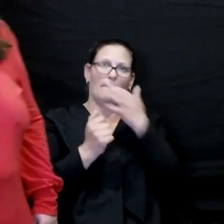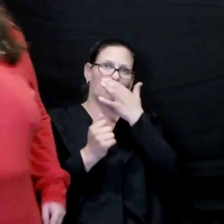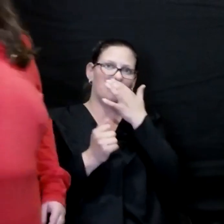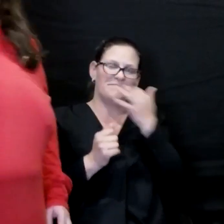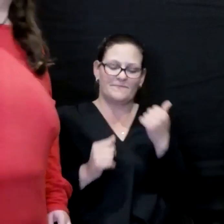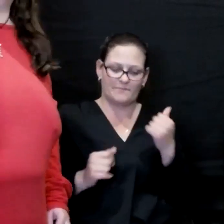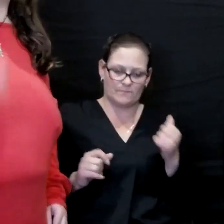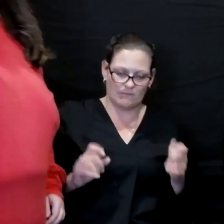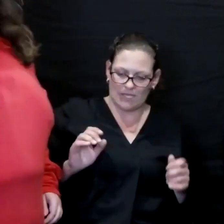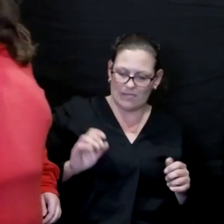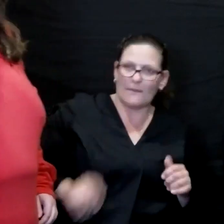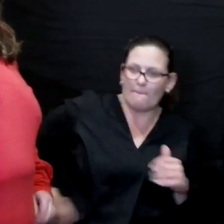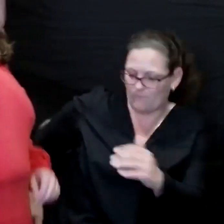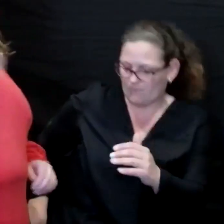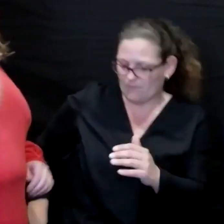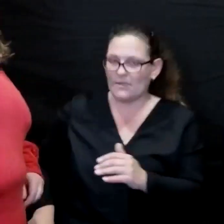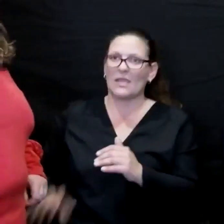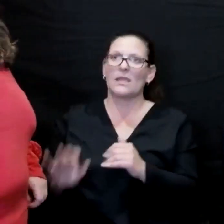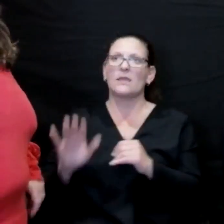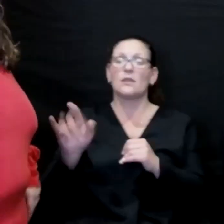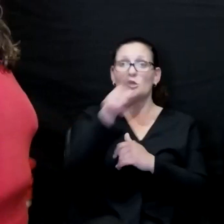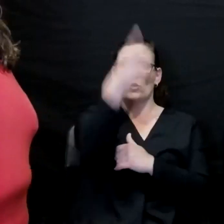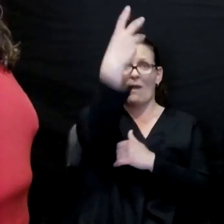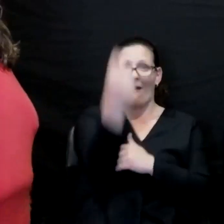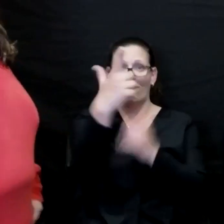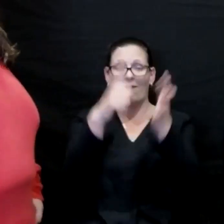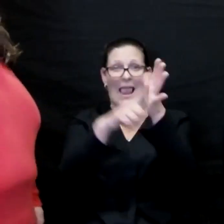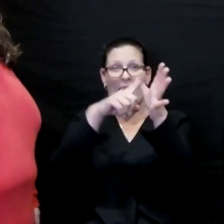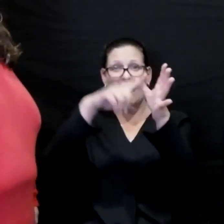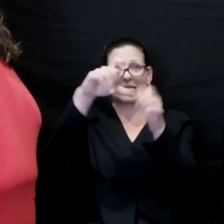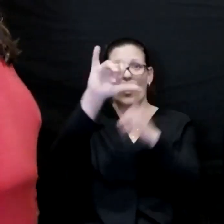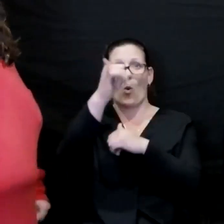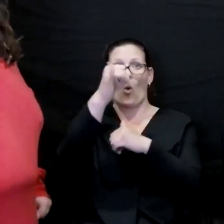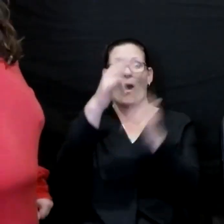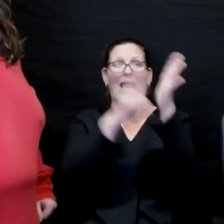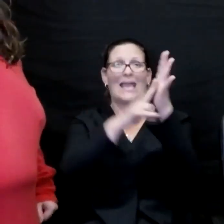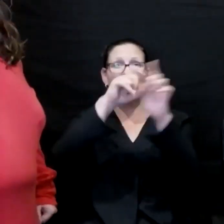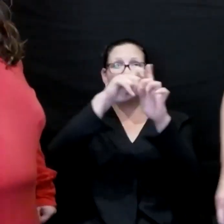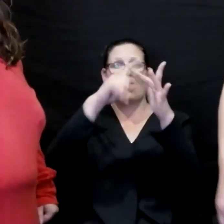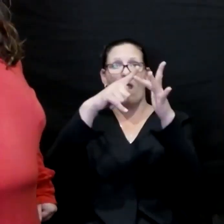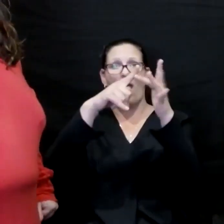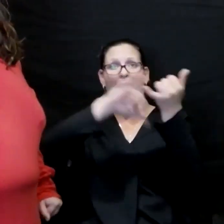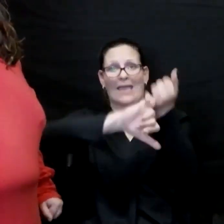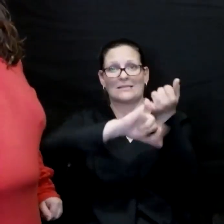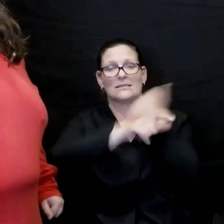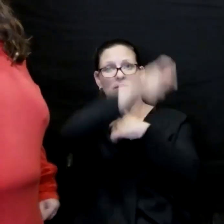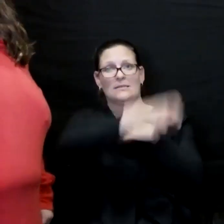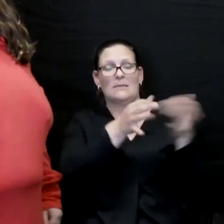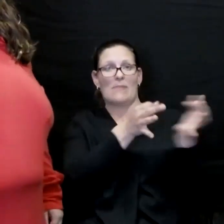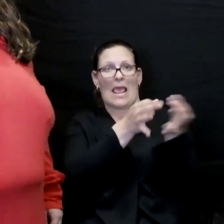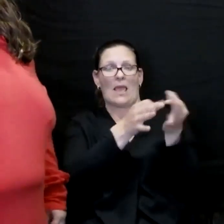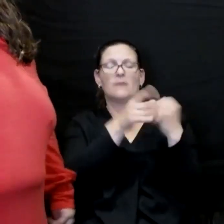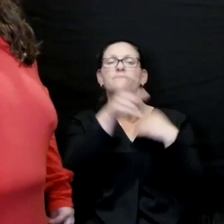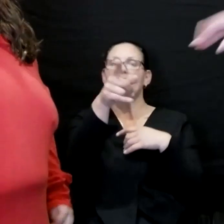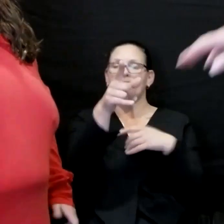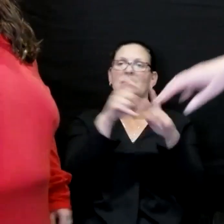Look, if you've got, do you have an LAC or a planner? Who did your meeting? I had an LAC. So I